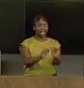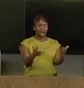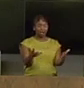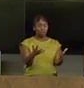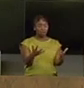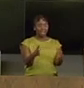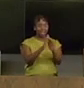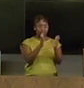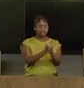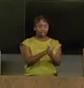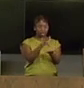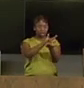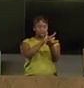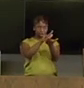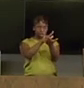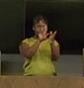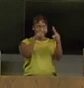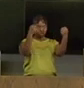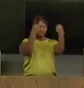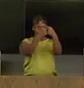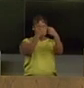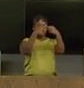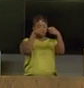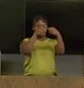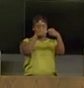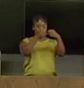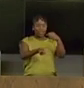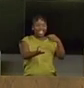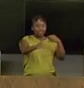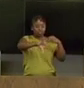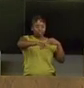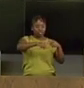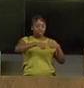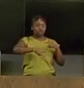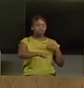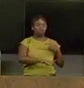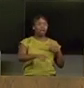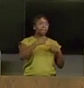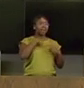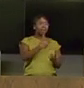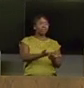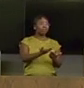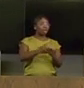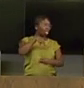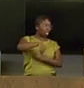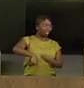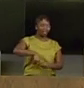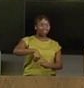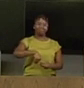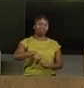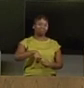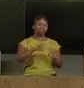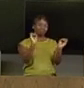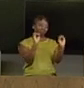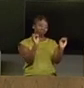centrally and sent to the provinces. So the possibility of any misuse of resources is almost